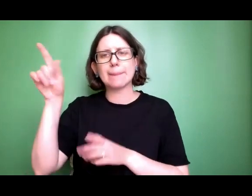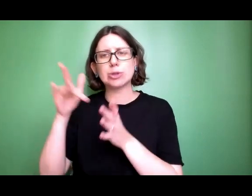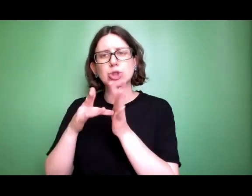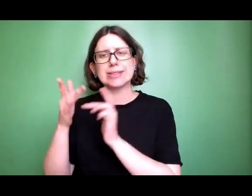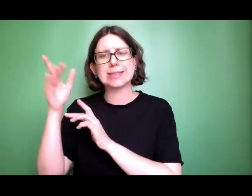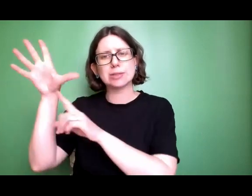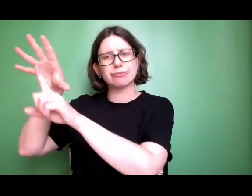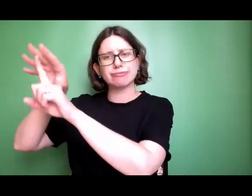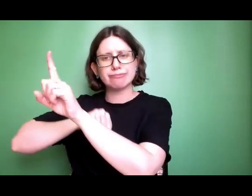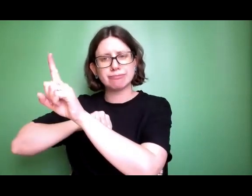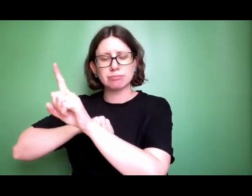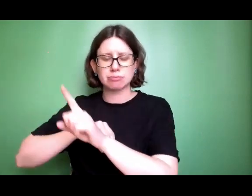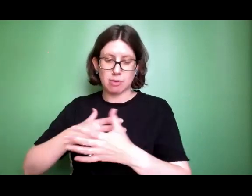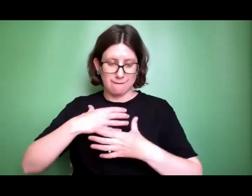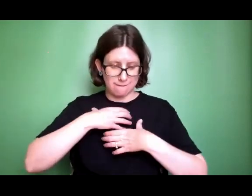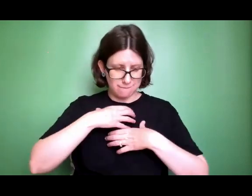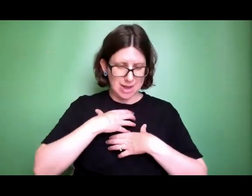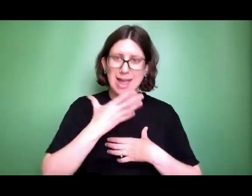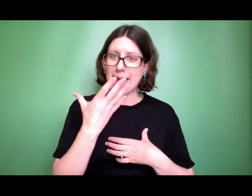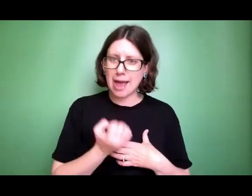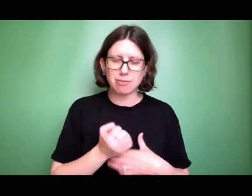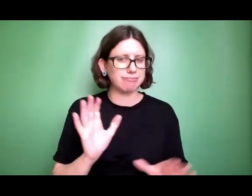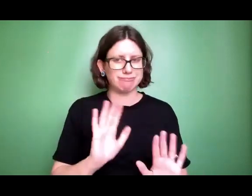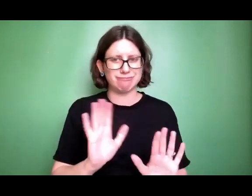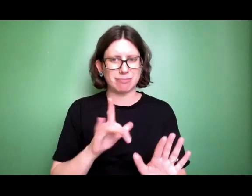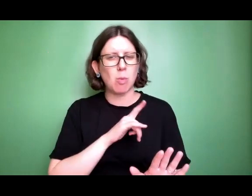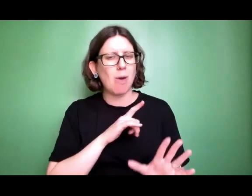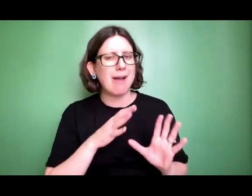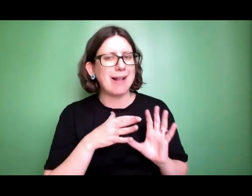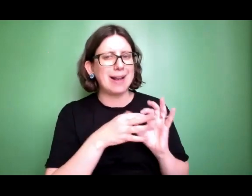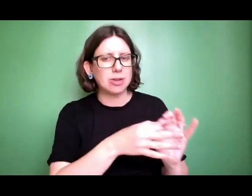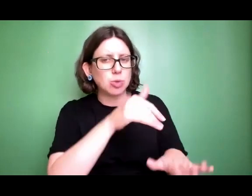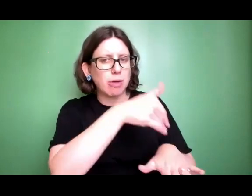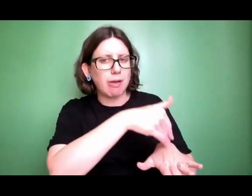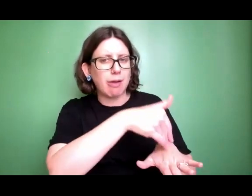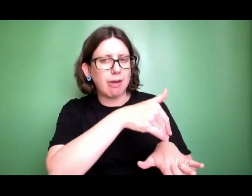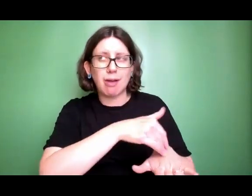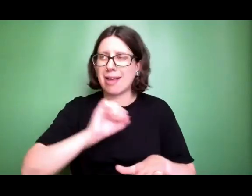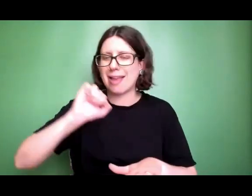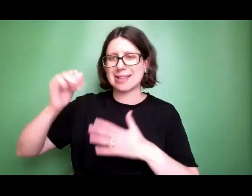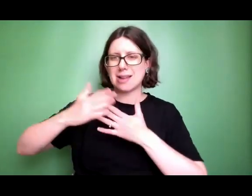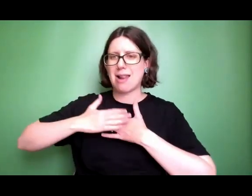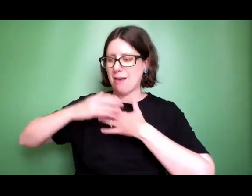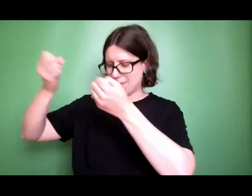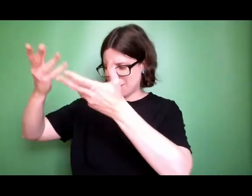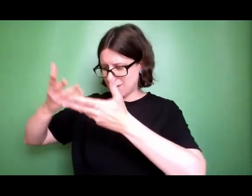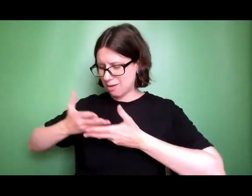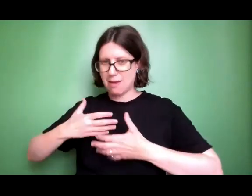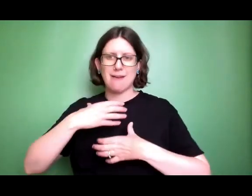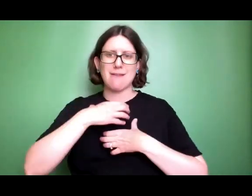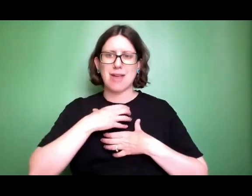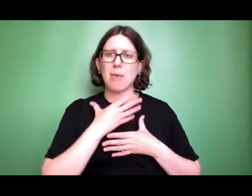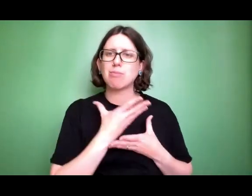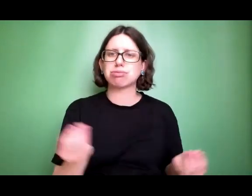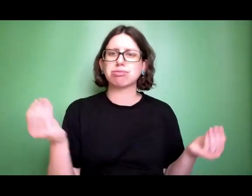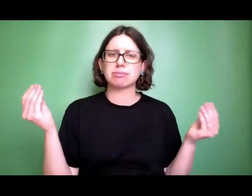drives out fear. Because fear has to do with punishment. This portion of scripture ends with